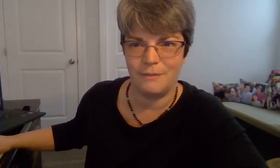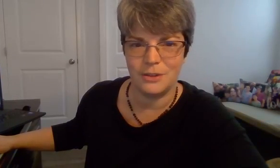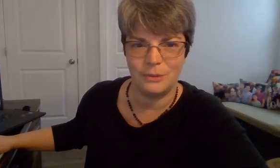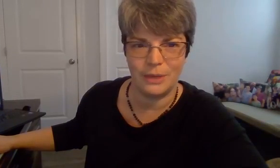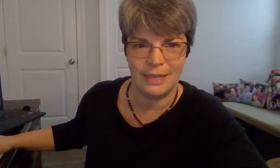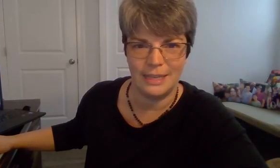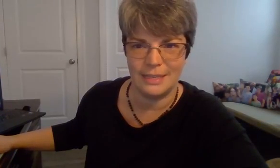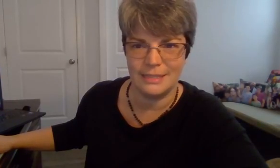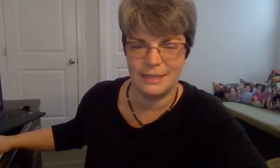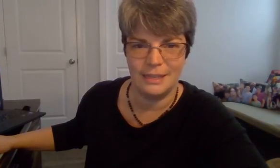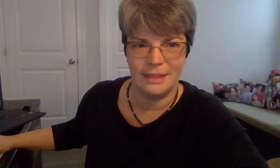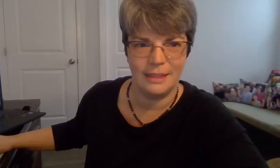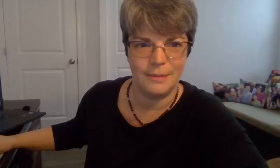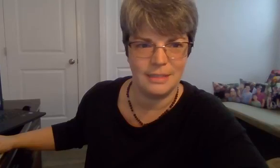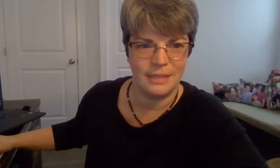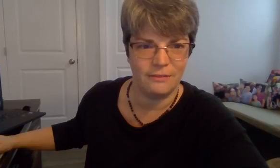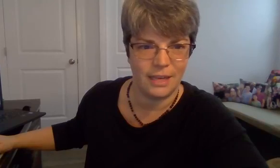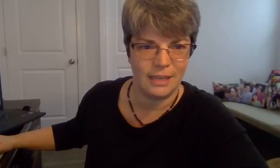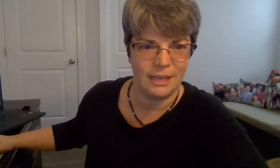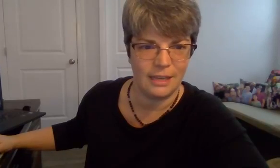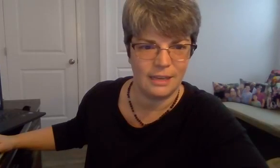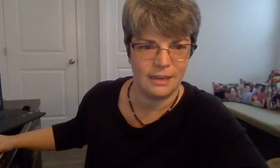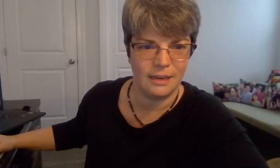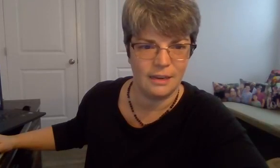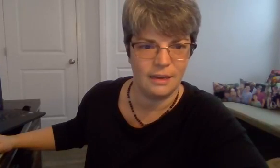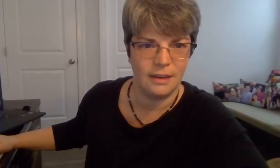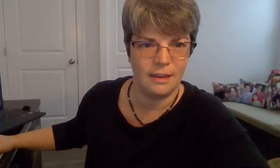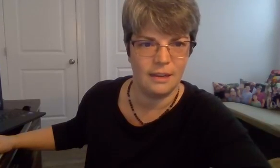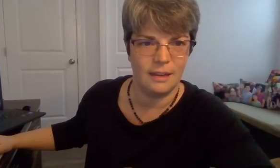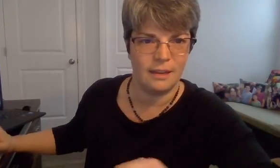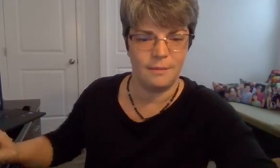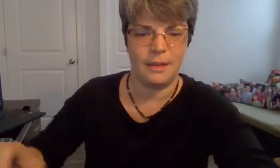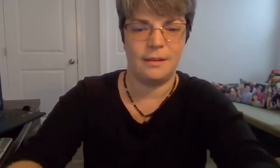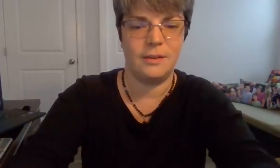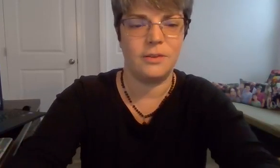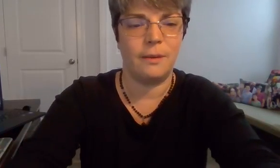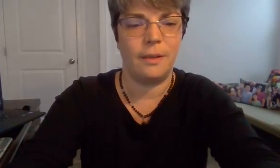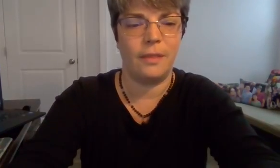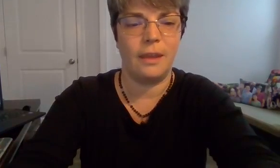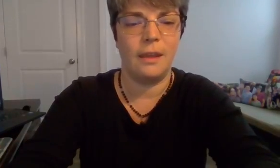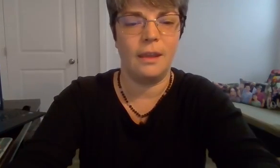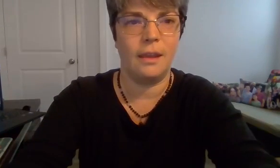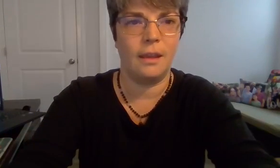eventually we'll get this. Let me see if I can come here and try one thing.